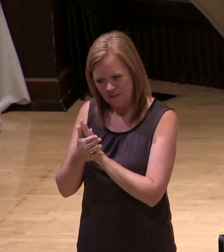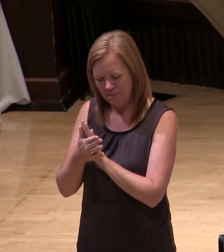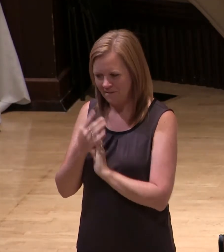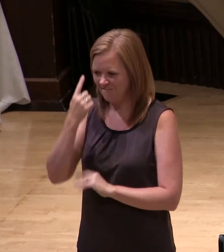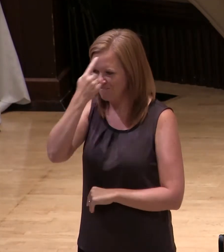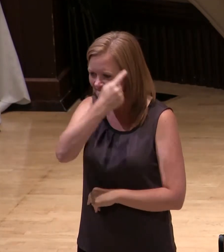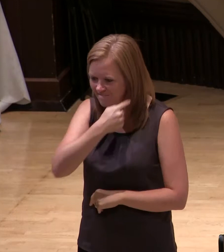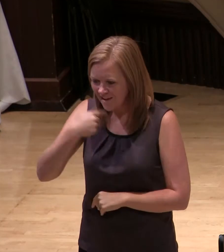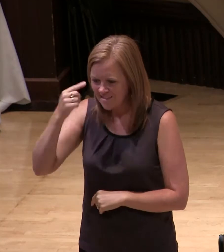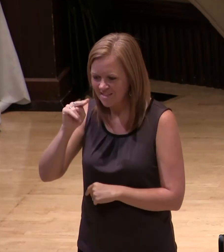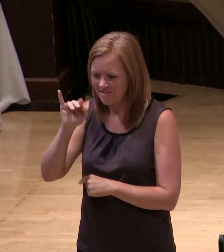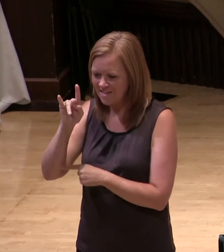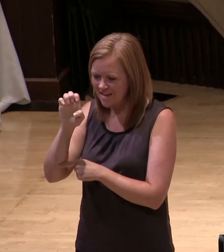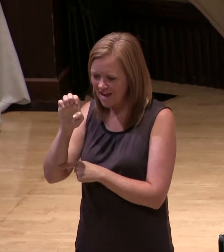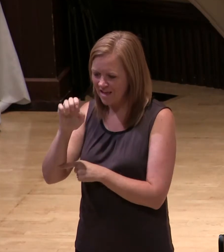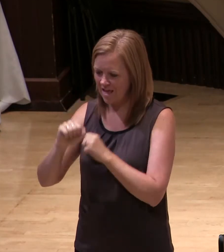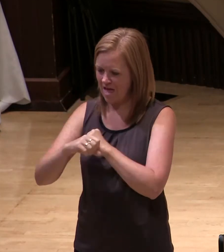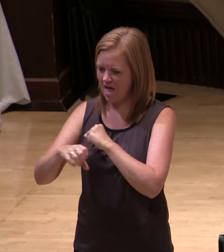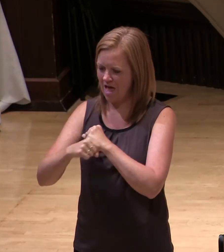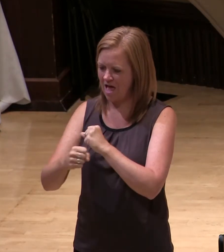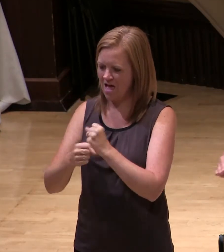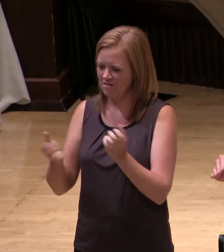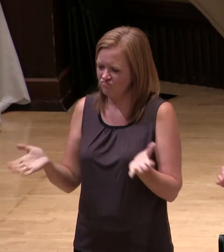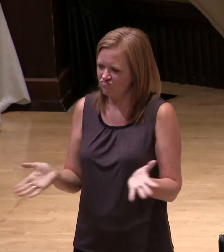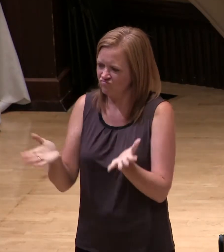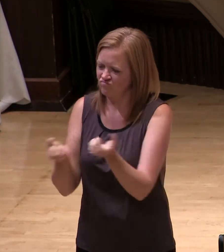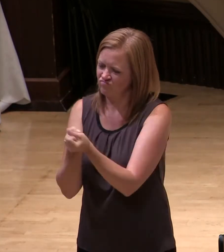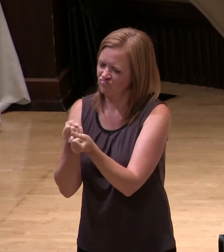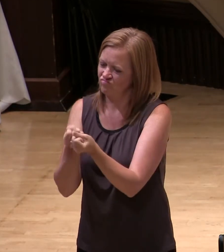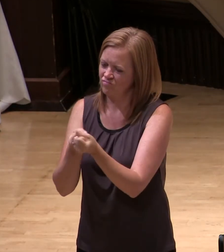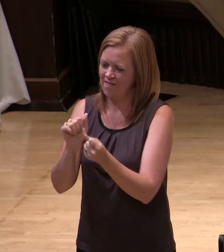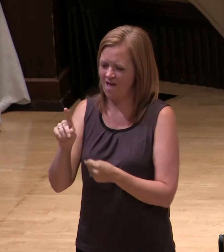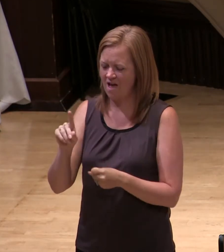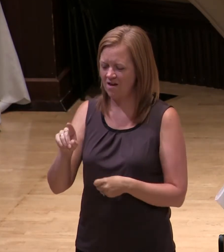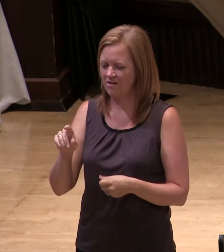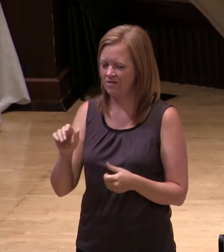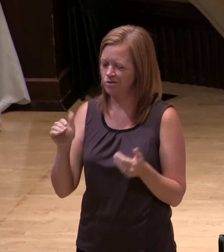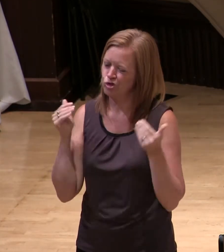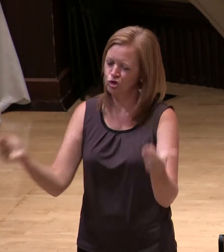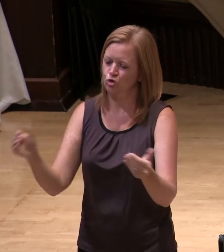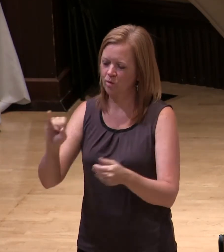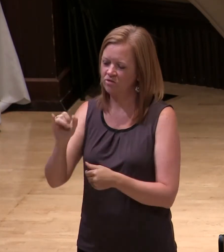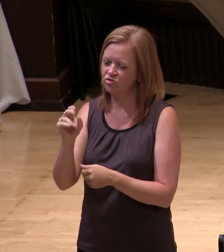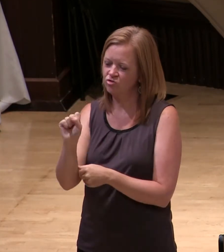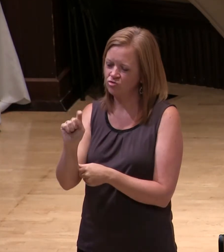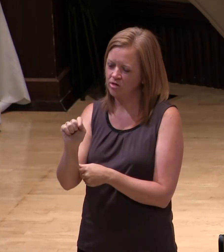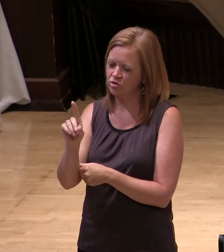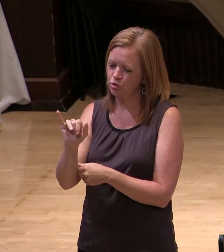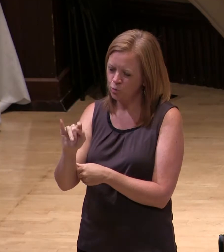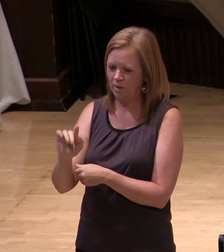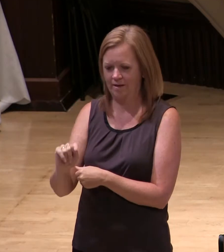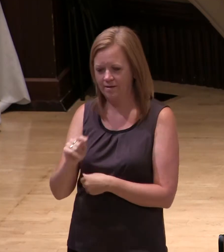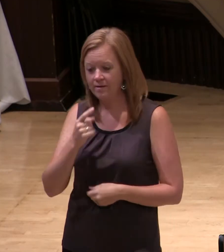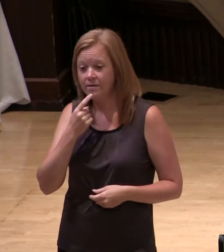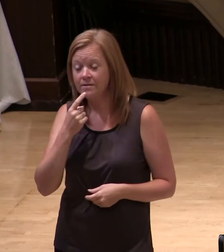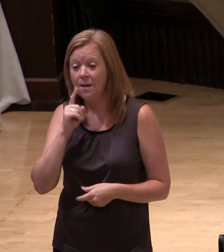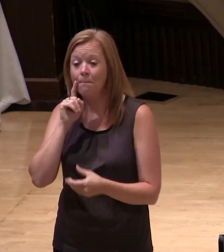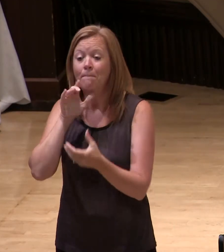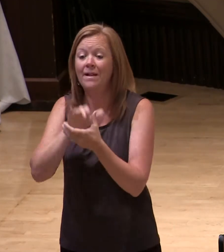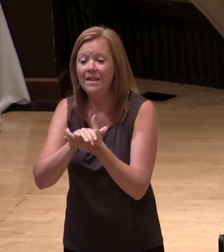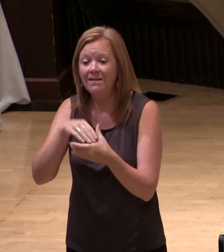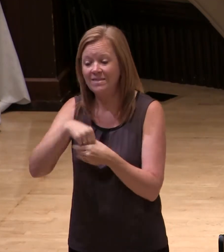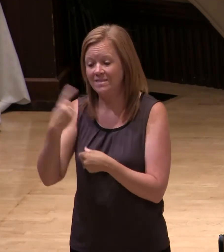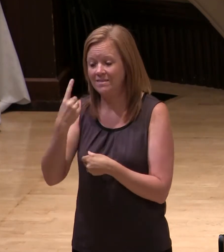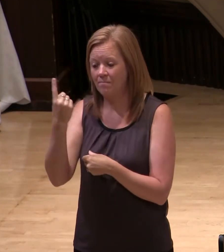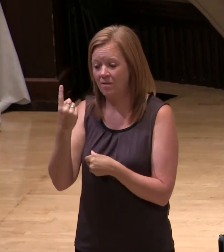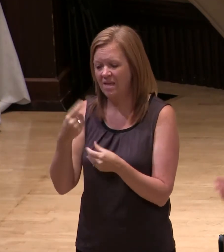face of a Nike ad promoting the slogan, Just Do It. And it shows his face with the caption, Believe in something, even if it